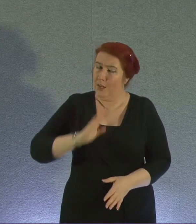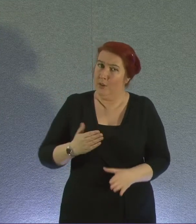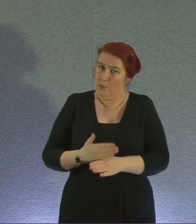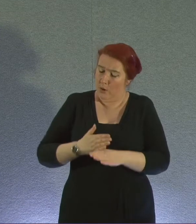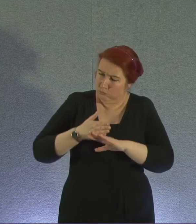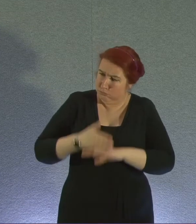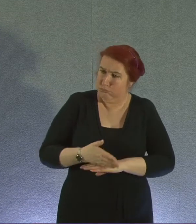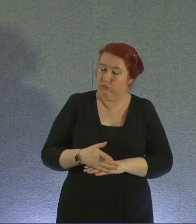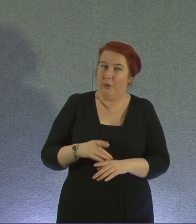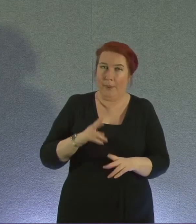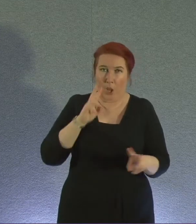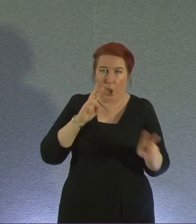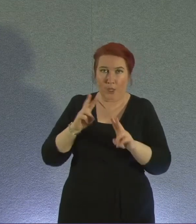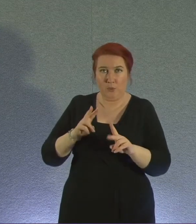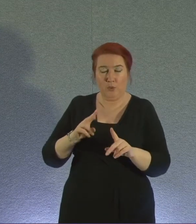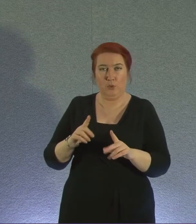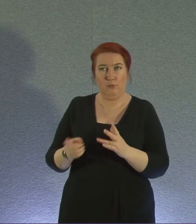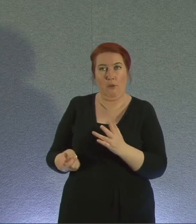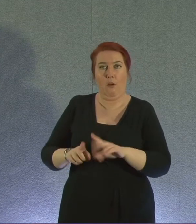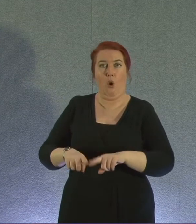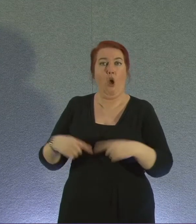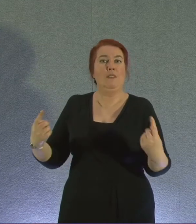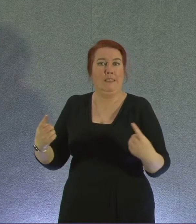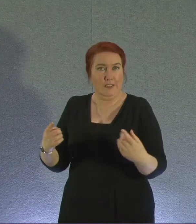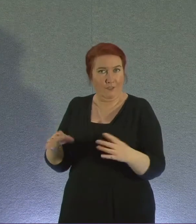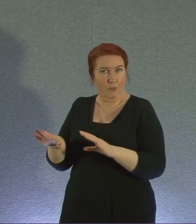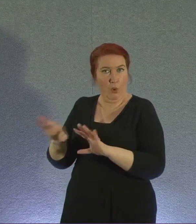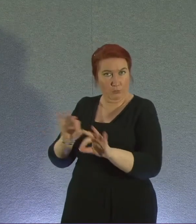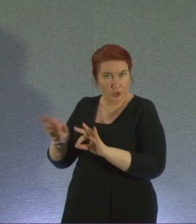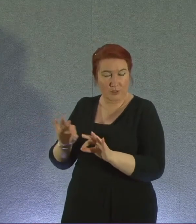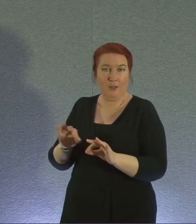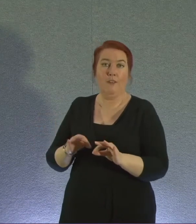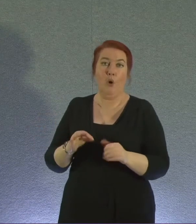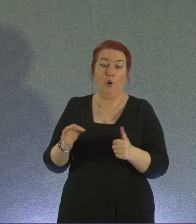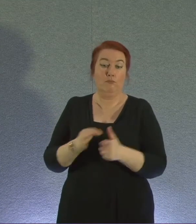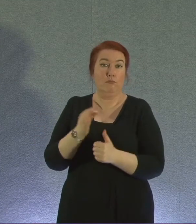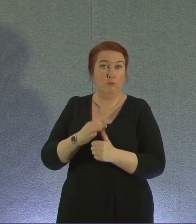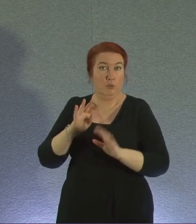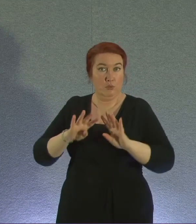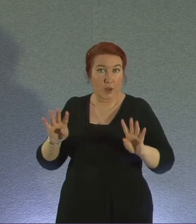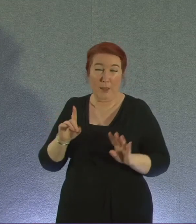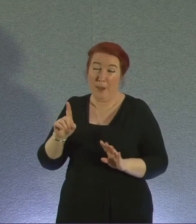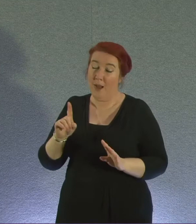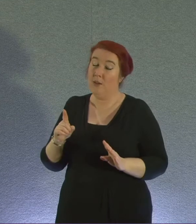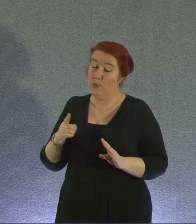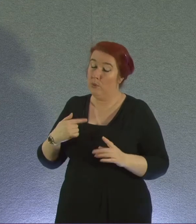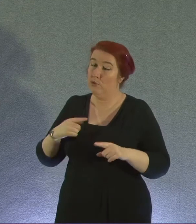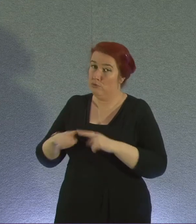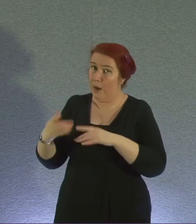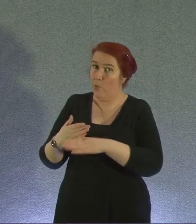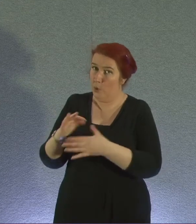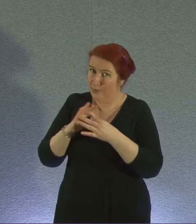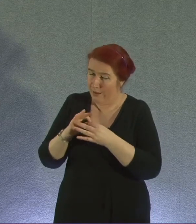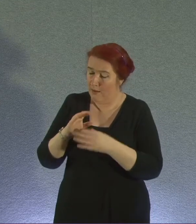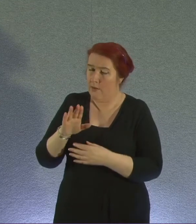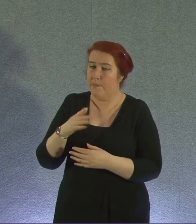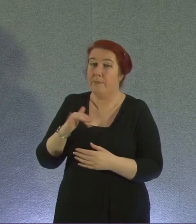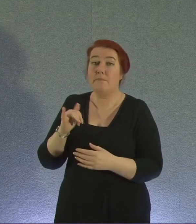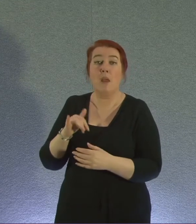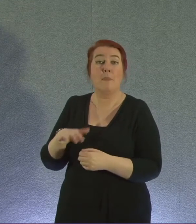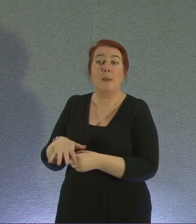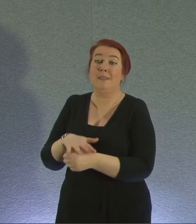to alternatives. This was not a decision taken lightly. But nonetheless, we will work constructively, but we may get to a position where if